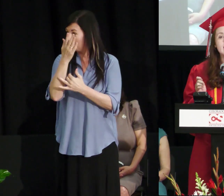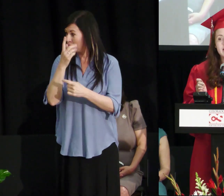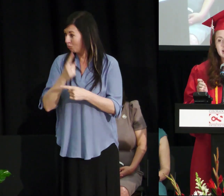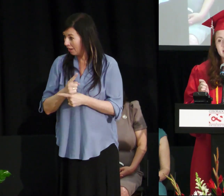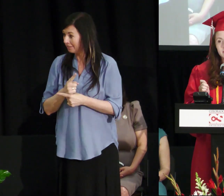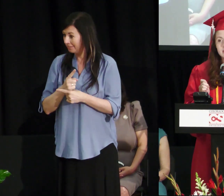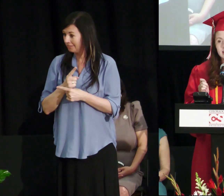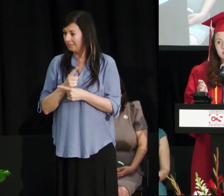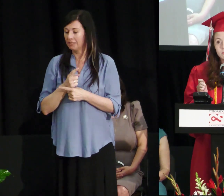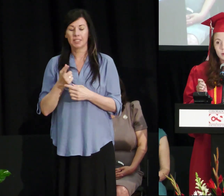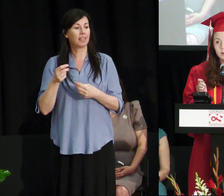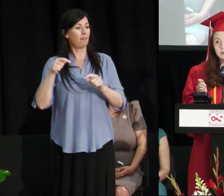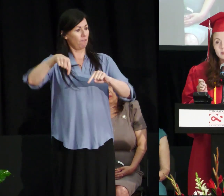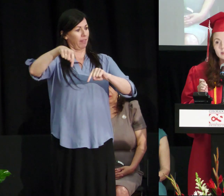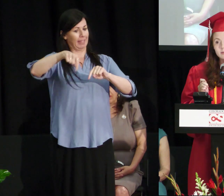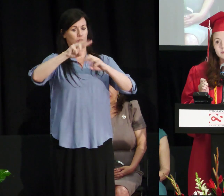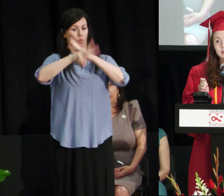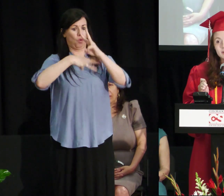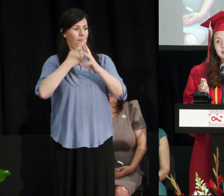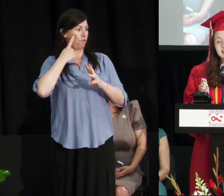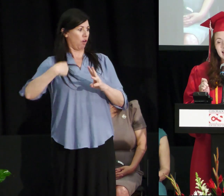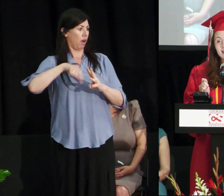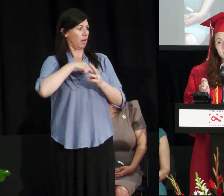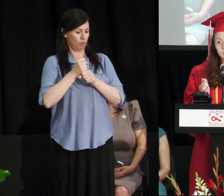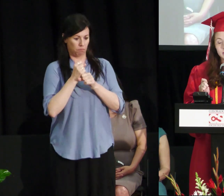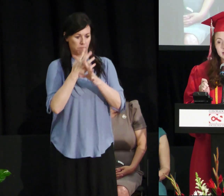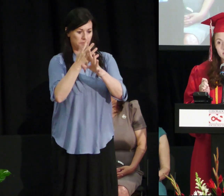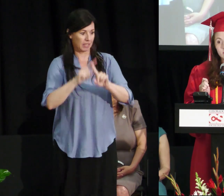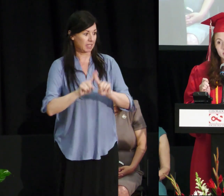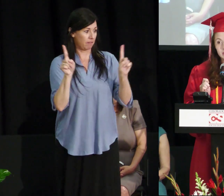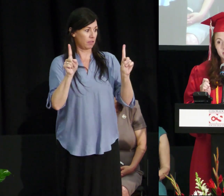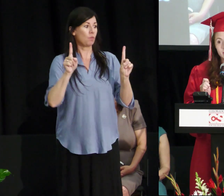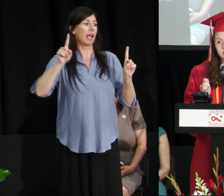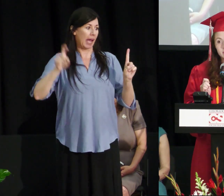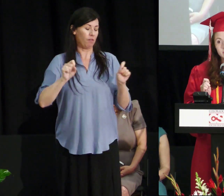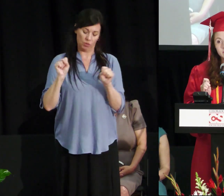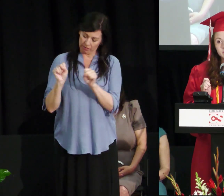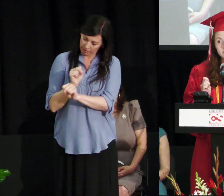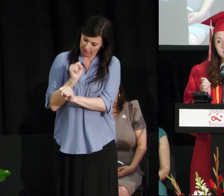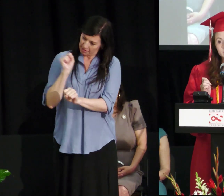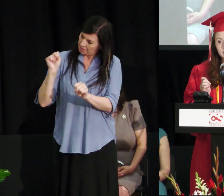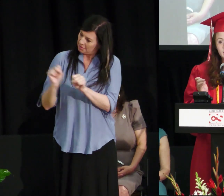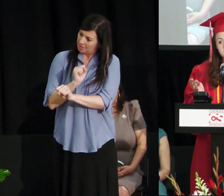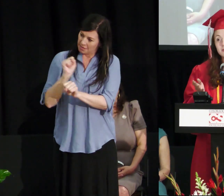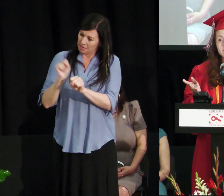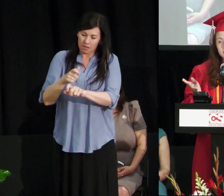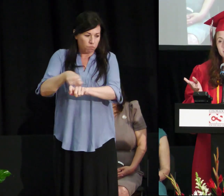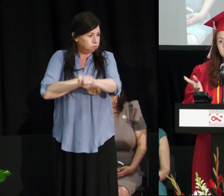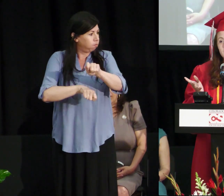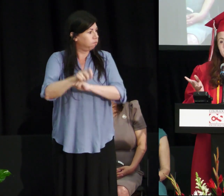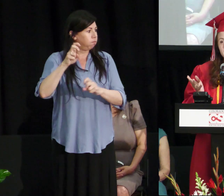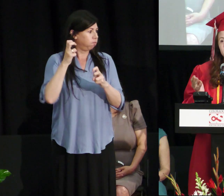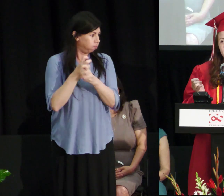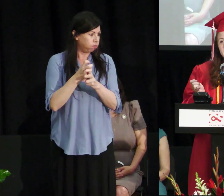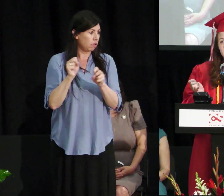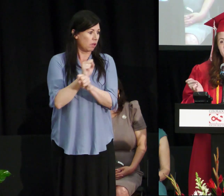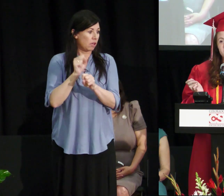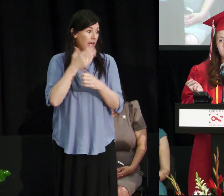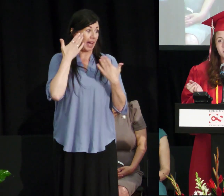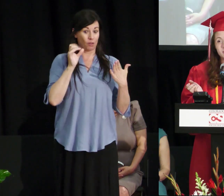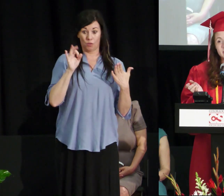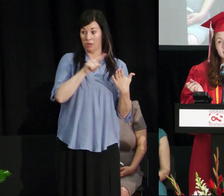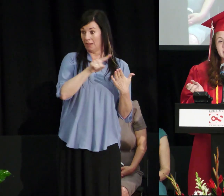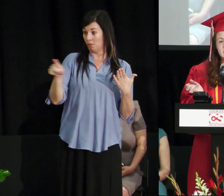truly make a difference in the world, we're going to have to work extremely hard. I don't know if you've noticed, but